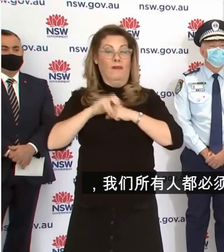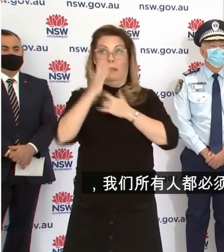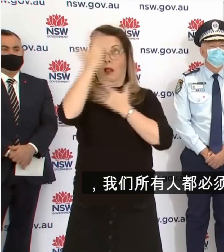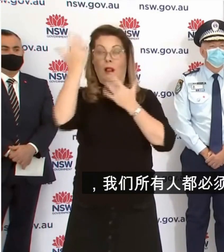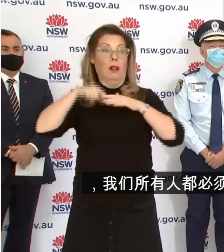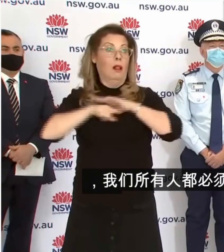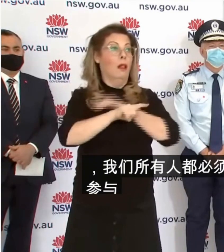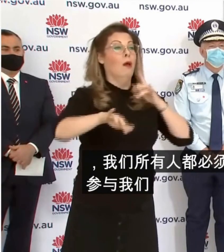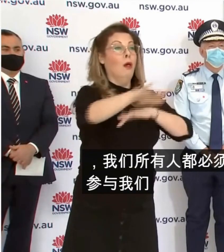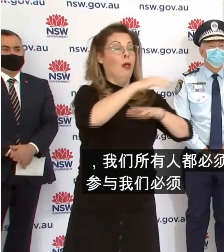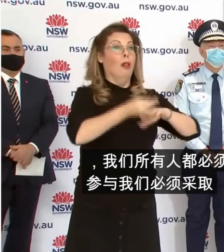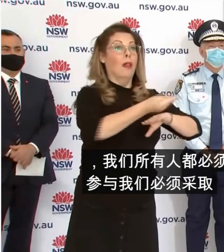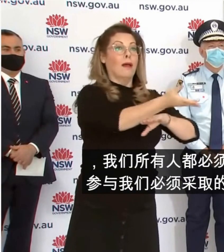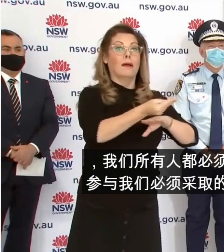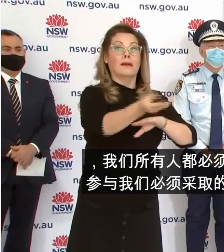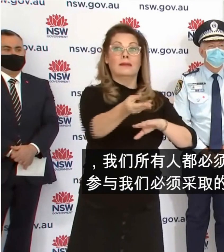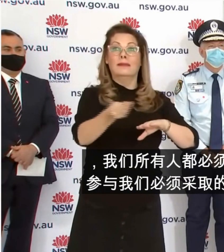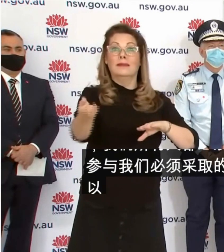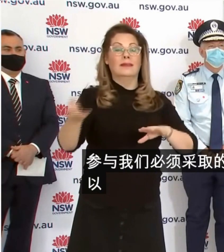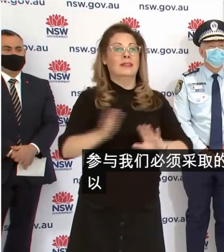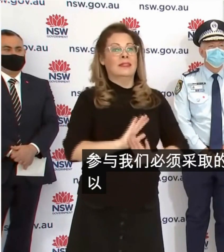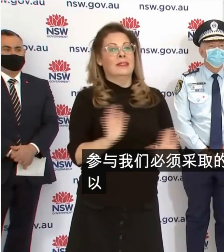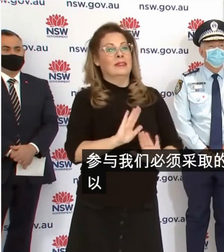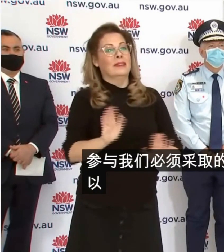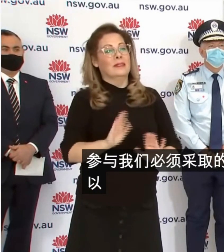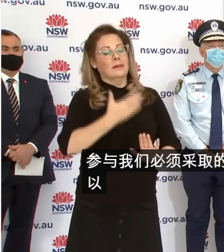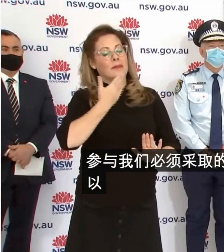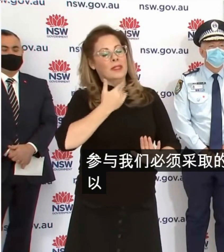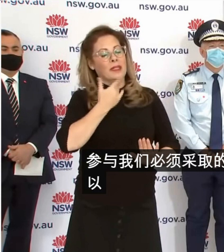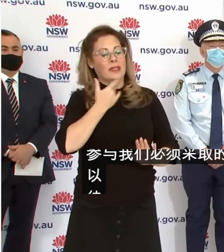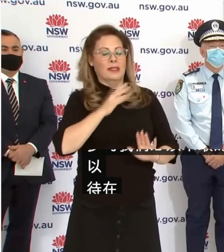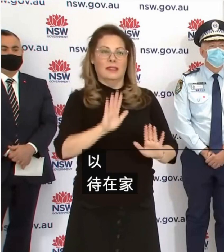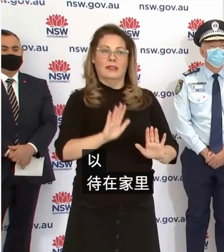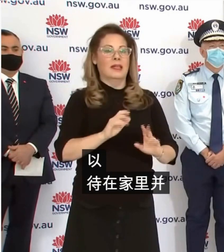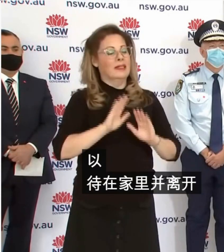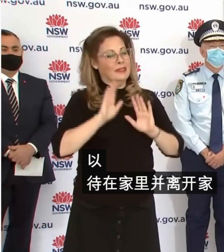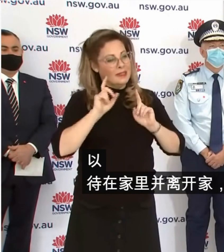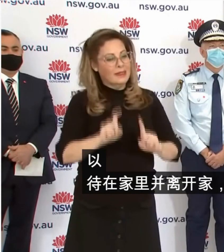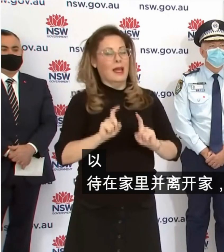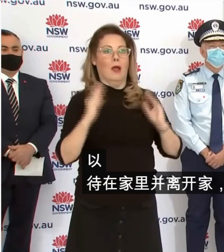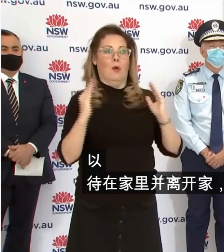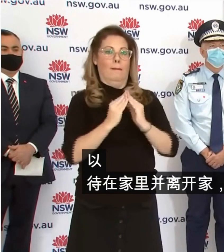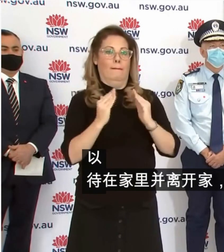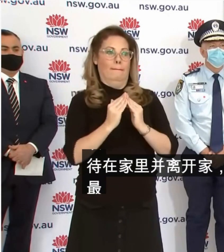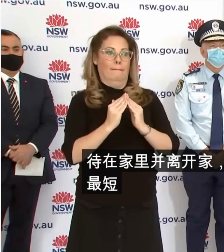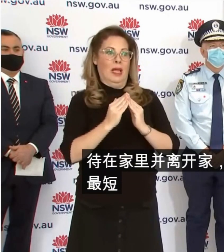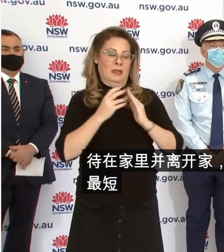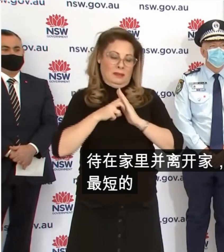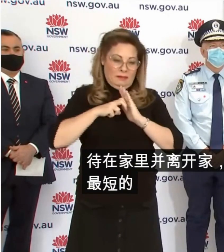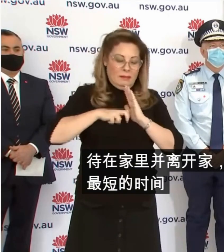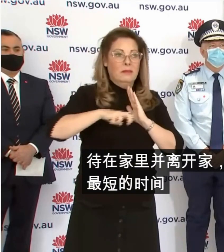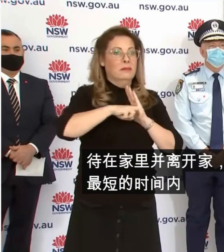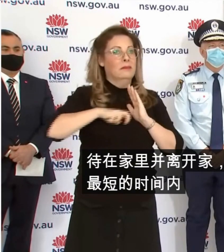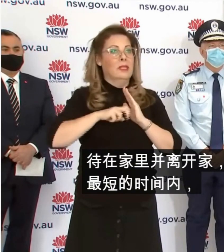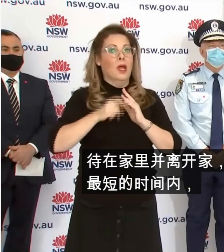all heed and take part in the actions we're required to undertake. Stay home and leave your home for the most